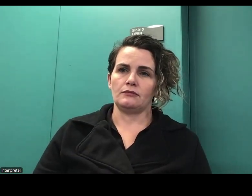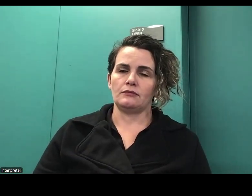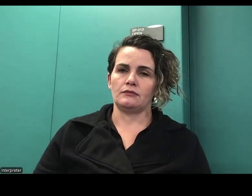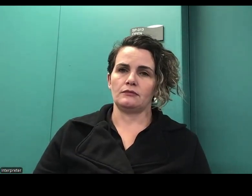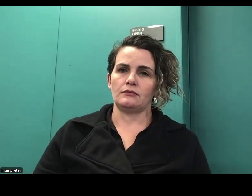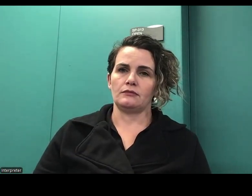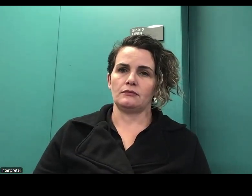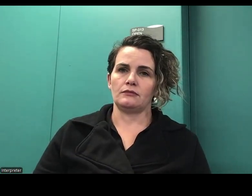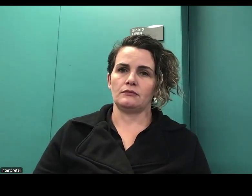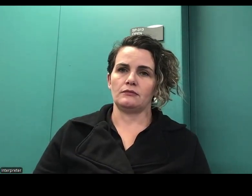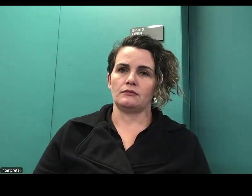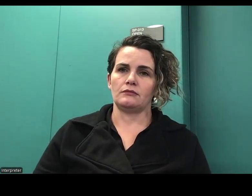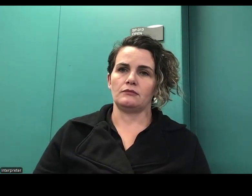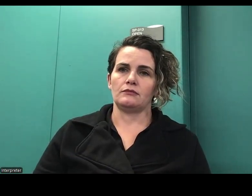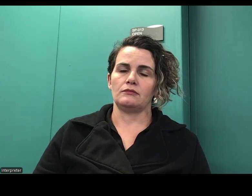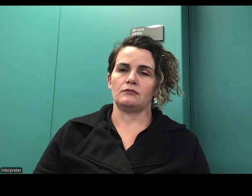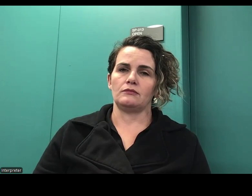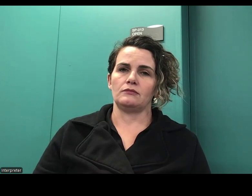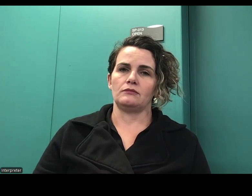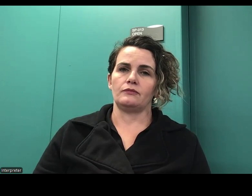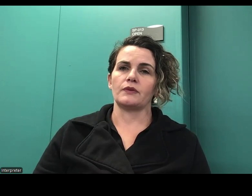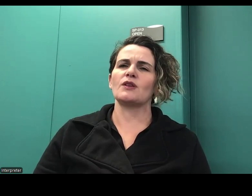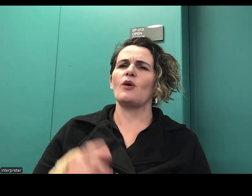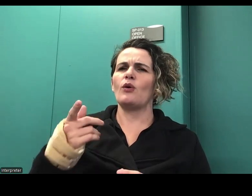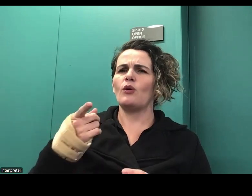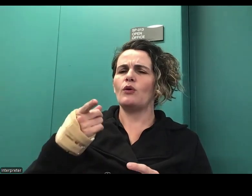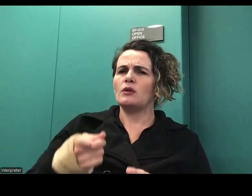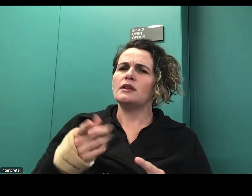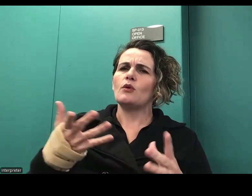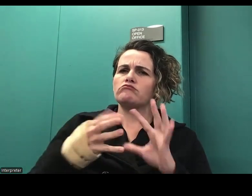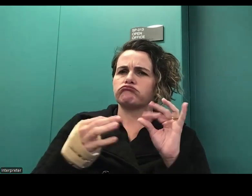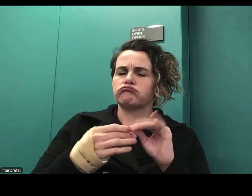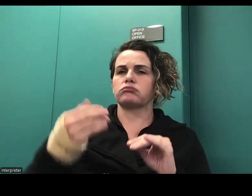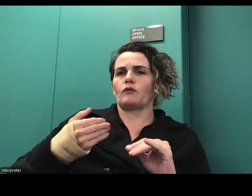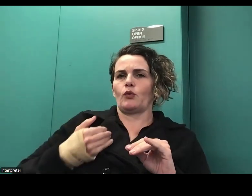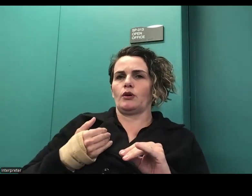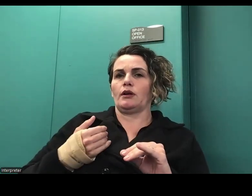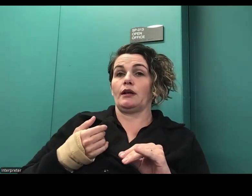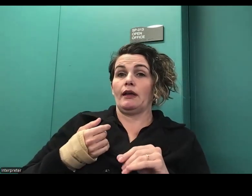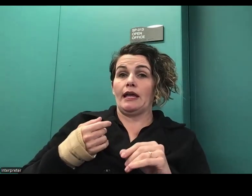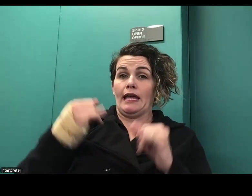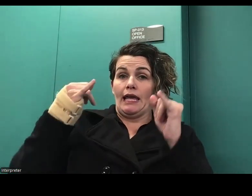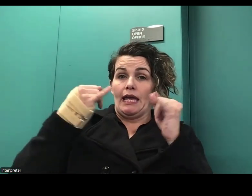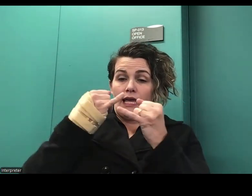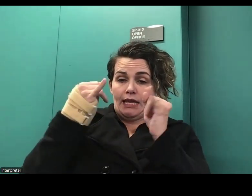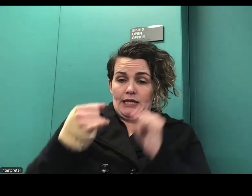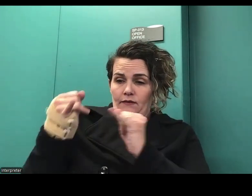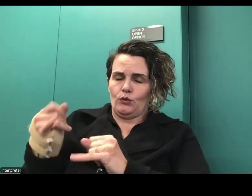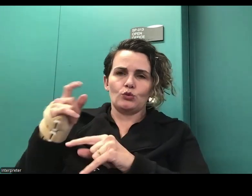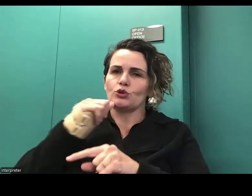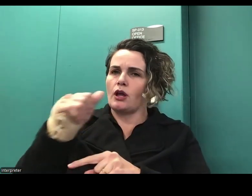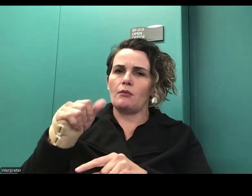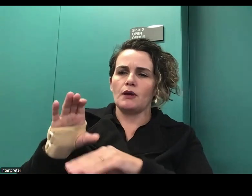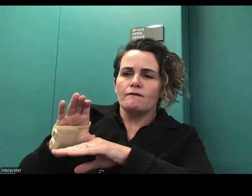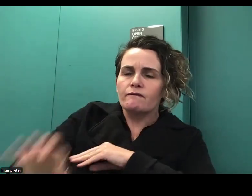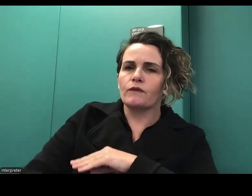So, and then this is what I was talking about before, that an individual shouldn't be ascribed values, morals, ethical codes, privileges, or beliefs.